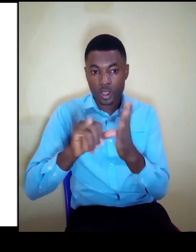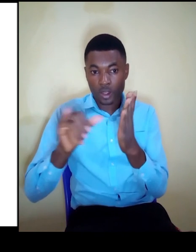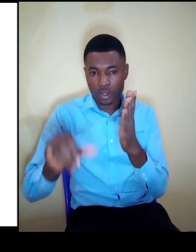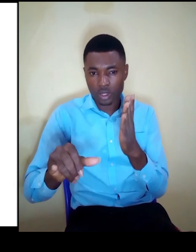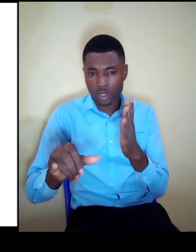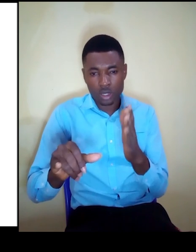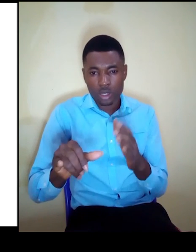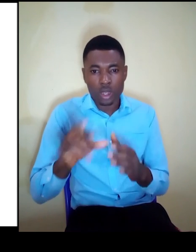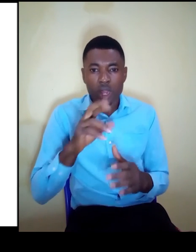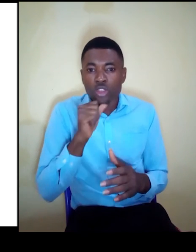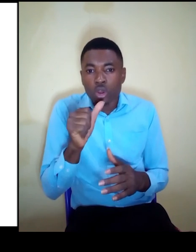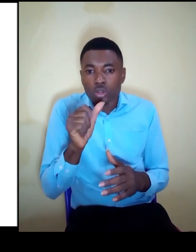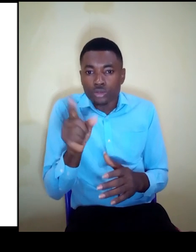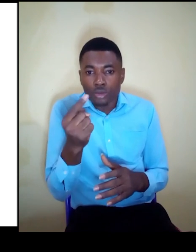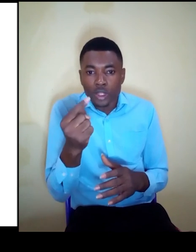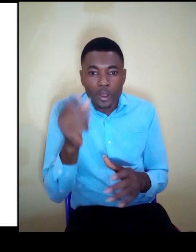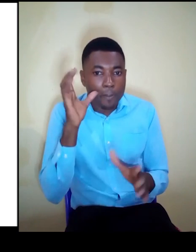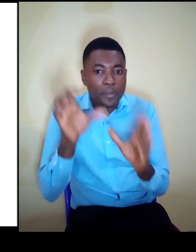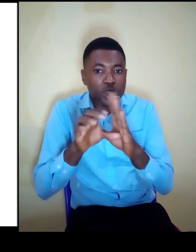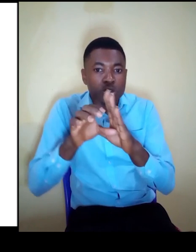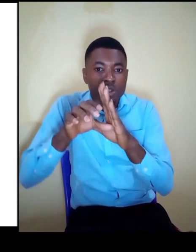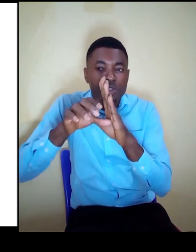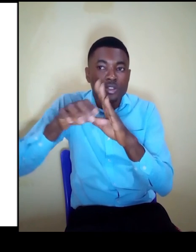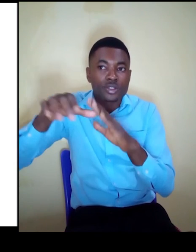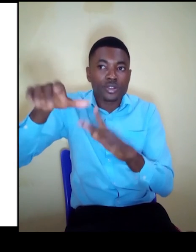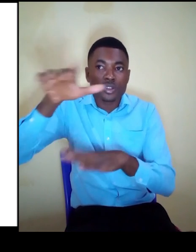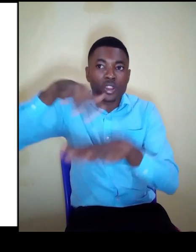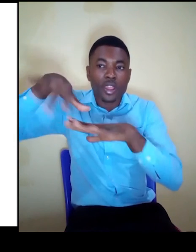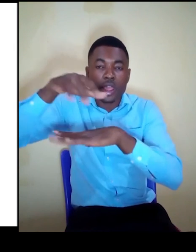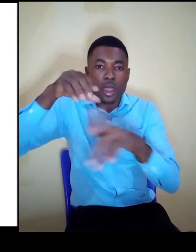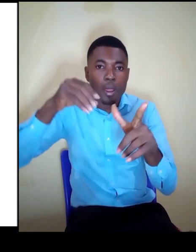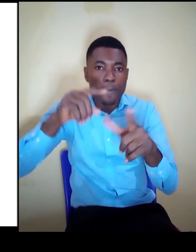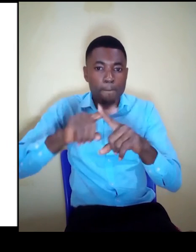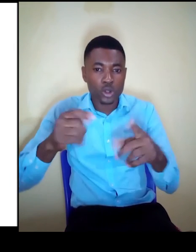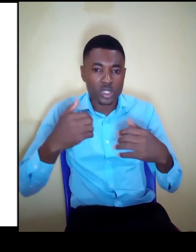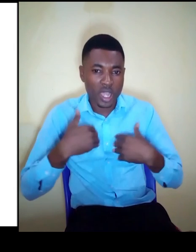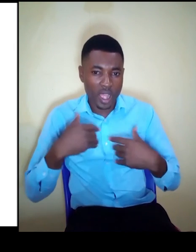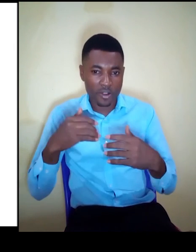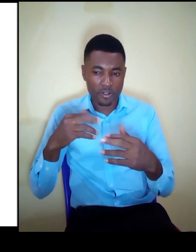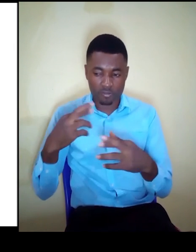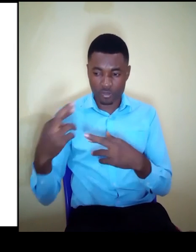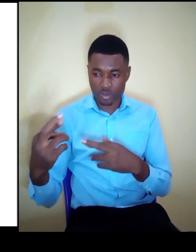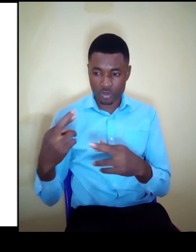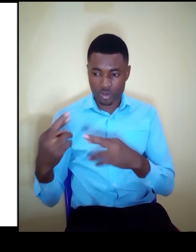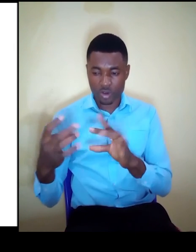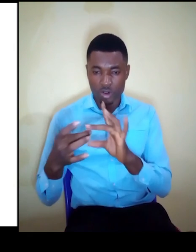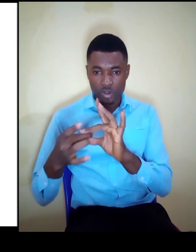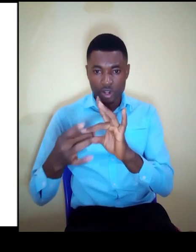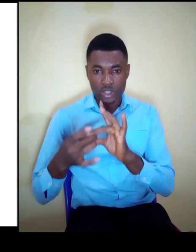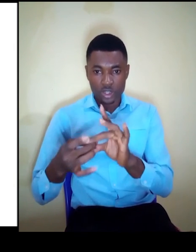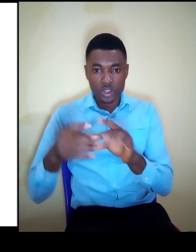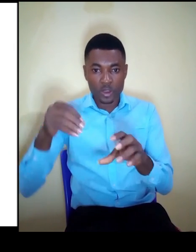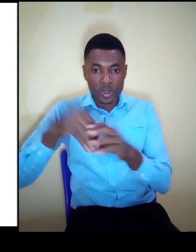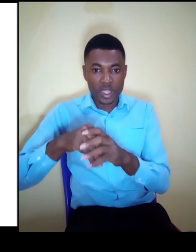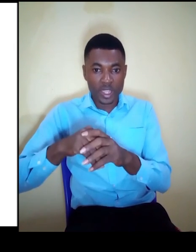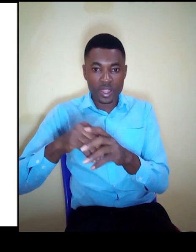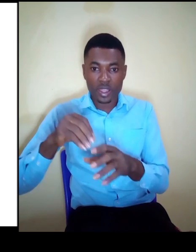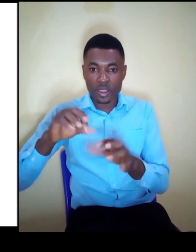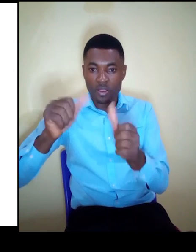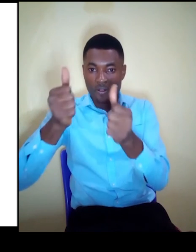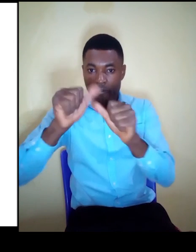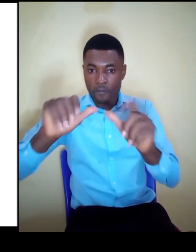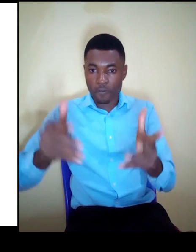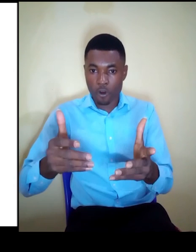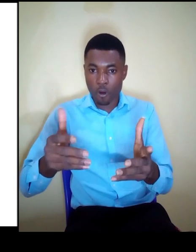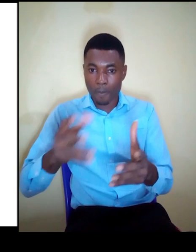a collaborative relationship between the linguistic form of the sign and the meaning. In other words, you could not identify the meaning of